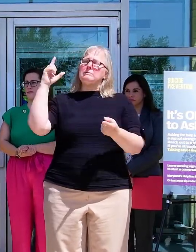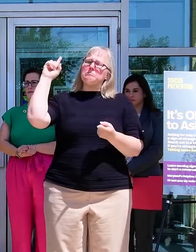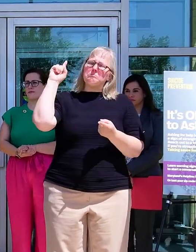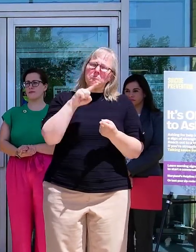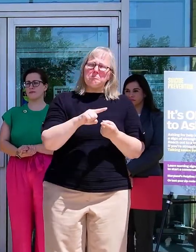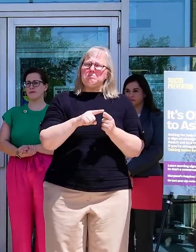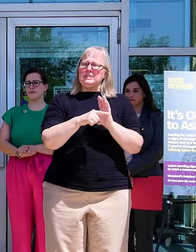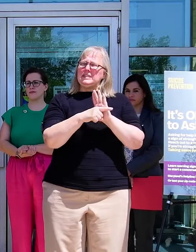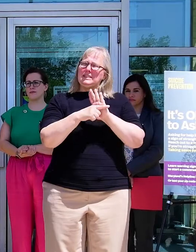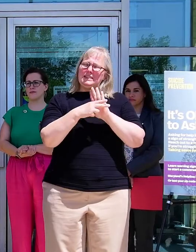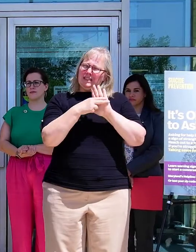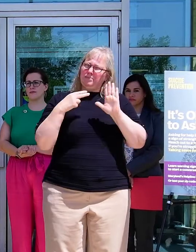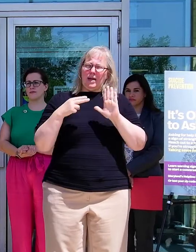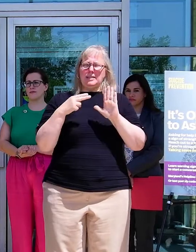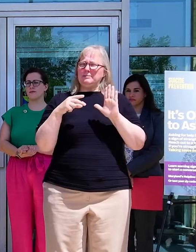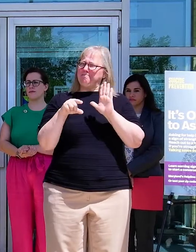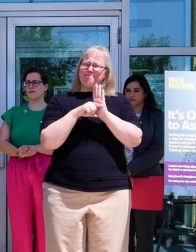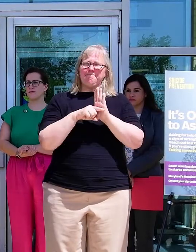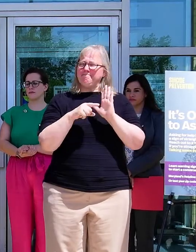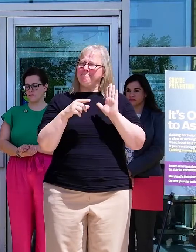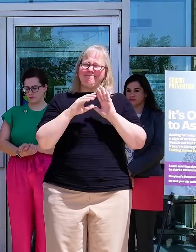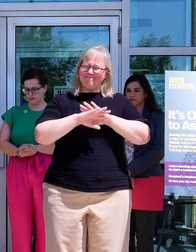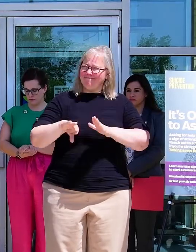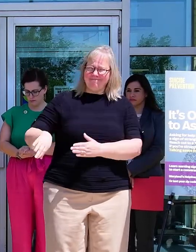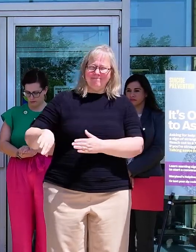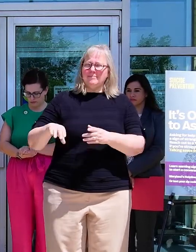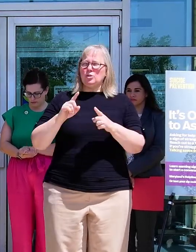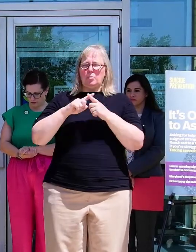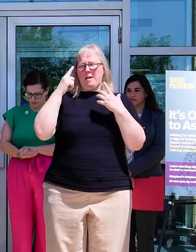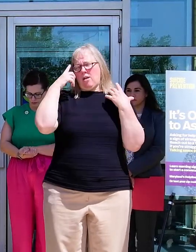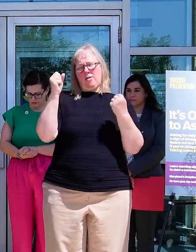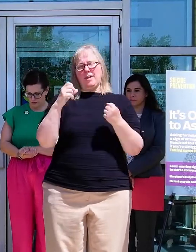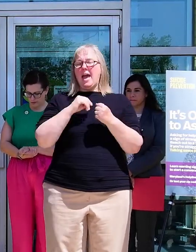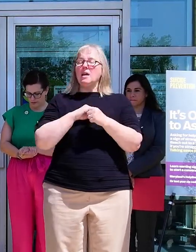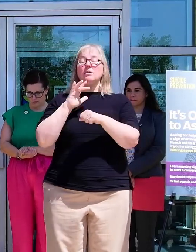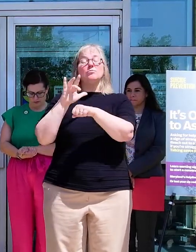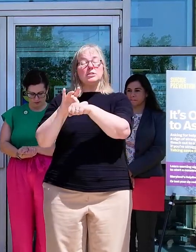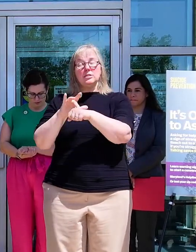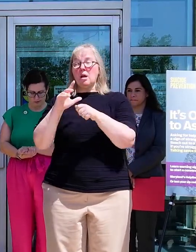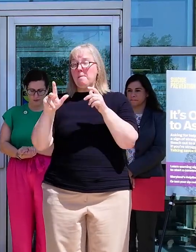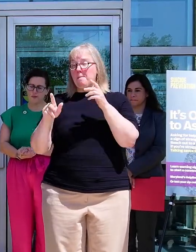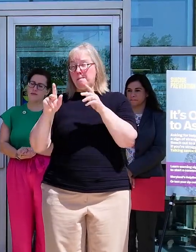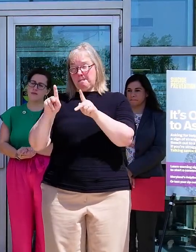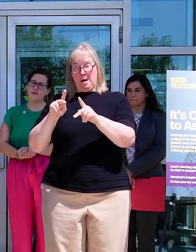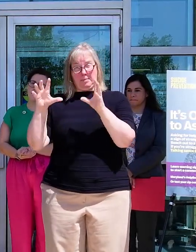health and reaching populations often ignored or neglected.